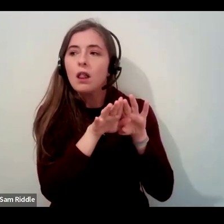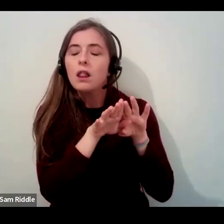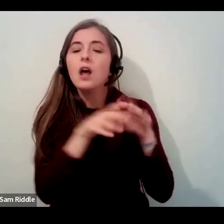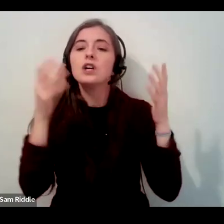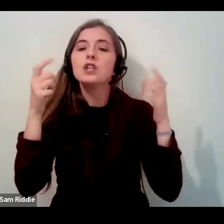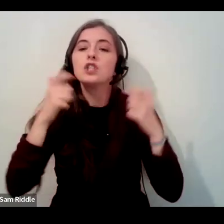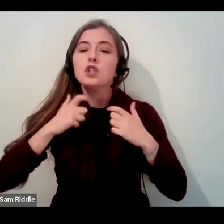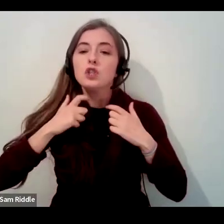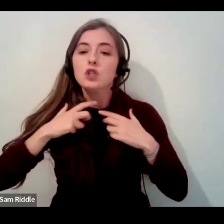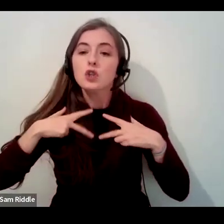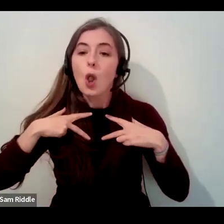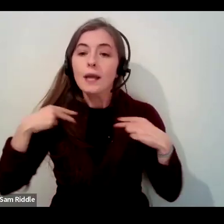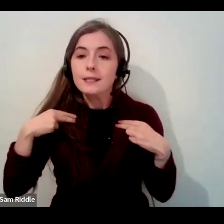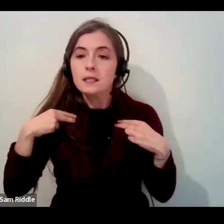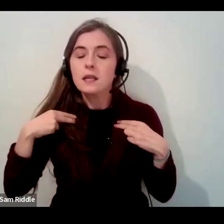solicitor